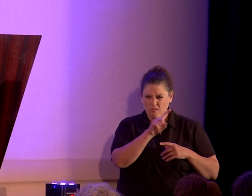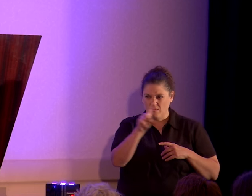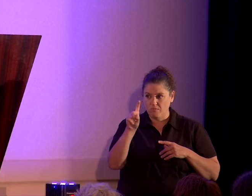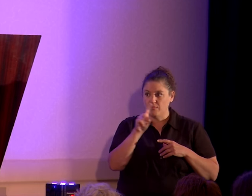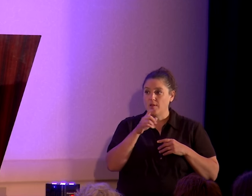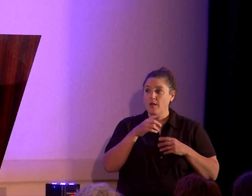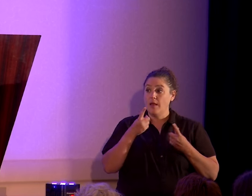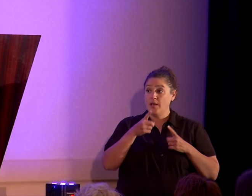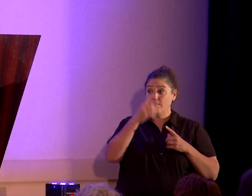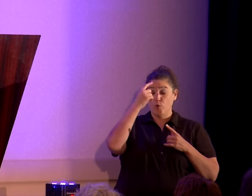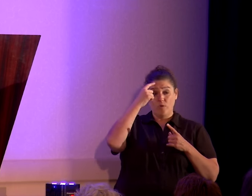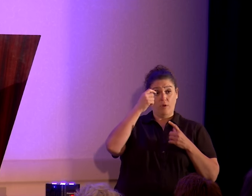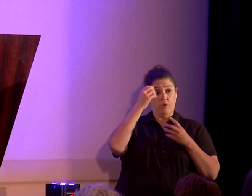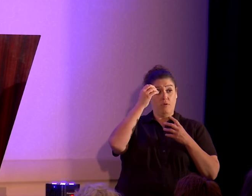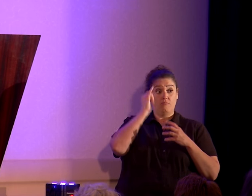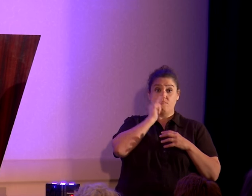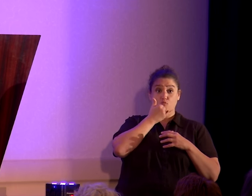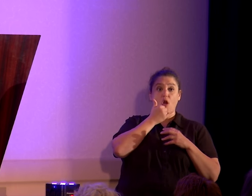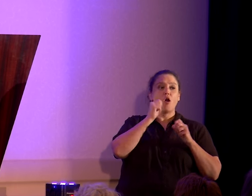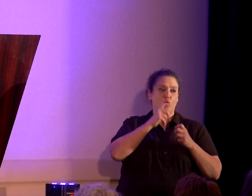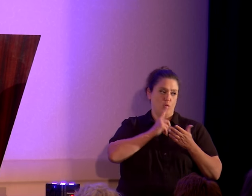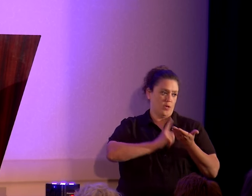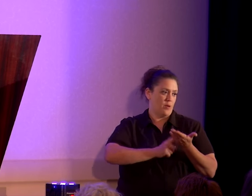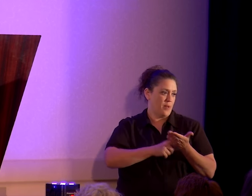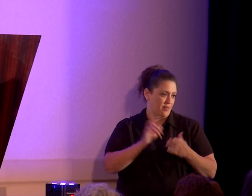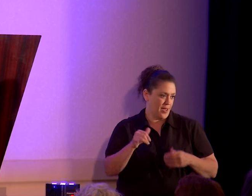And if you think I'm wrong, we can do a debate about that.